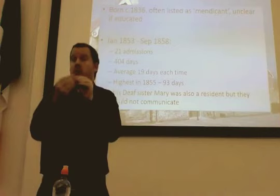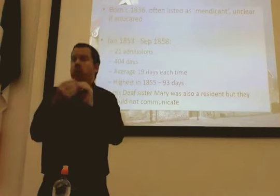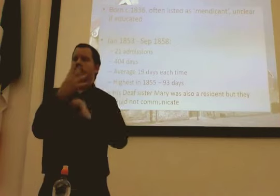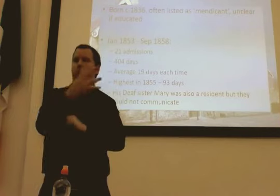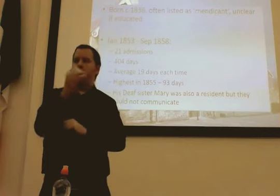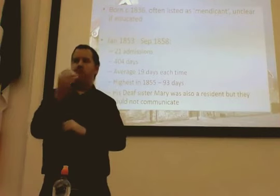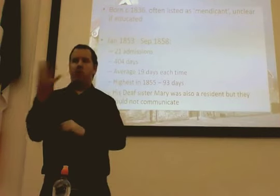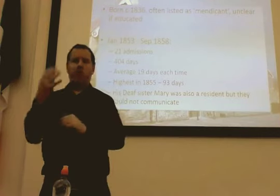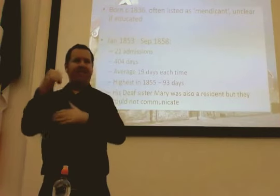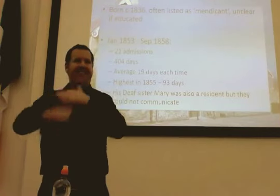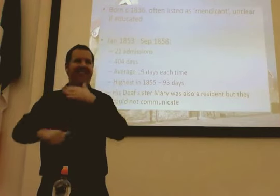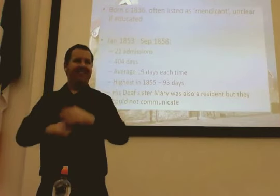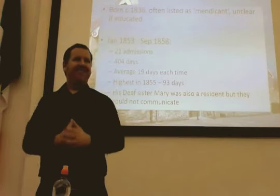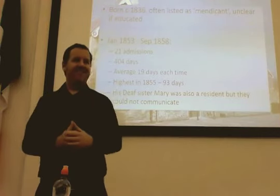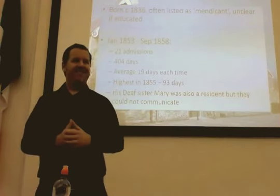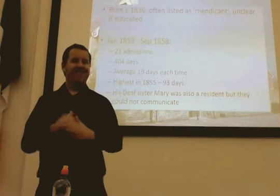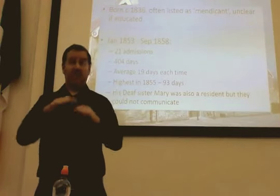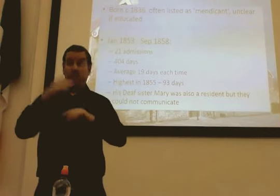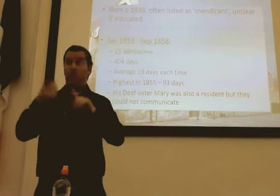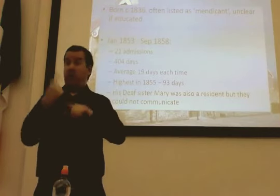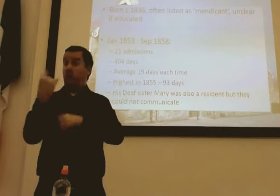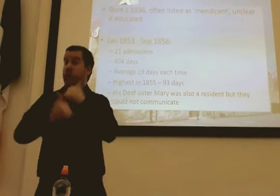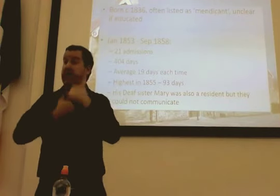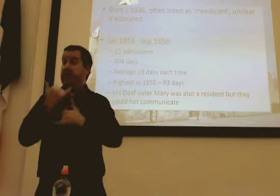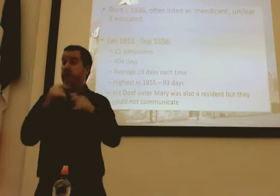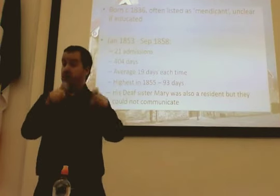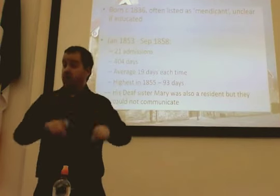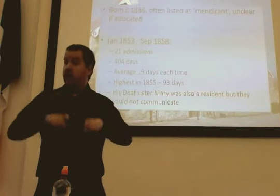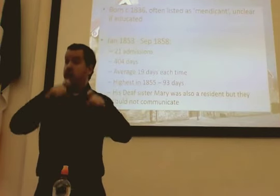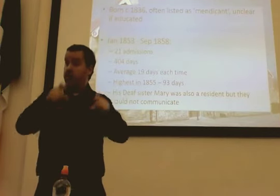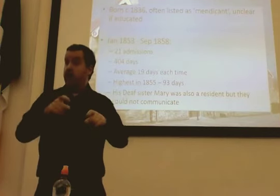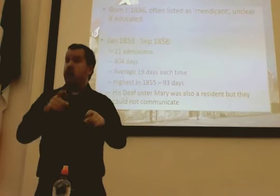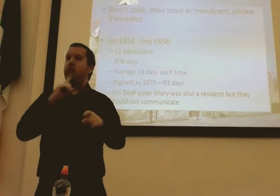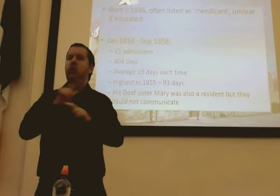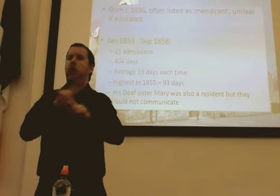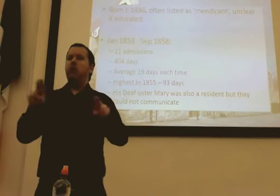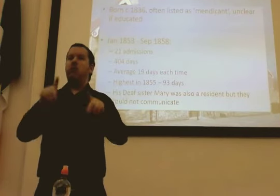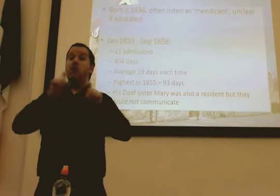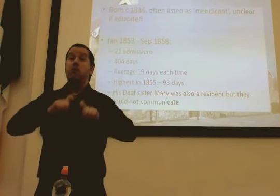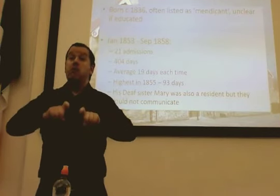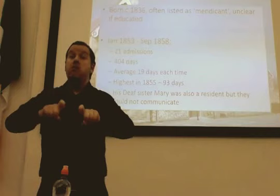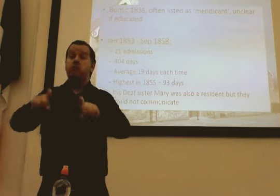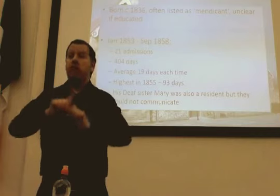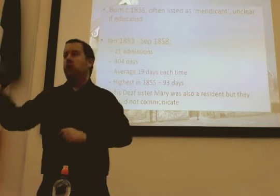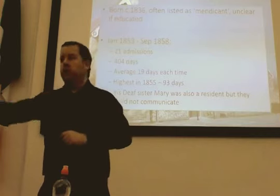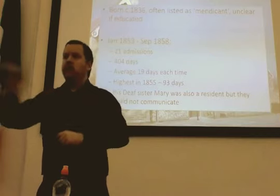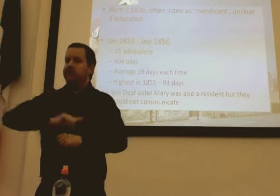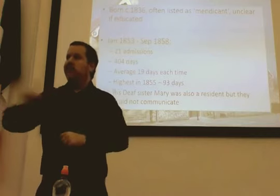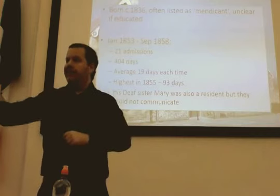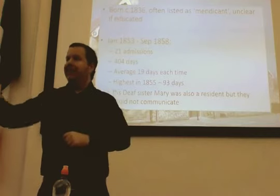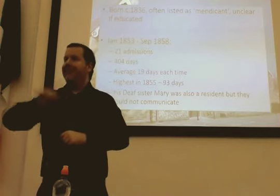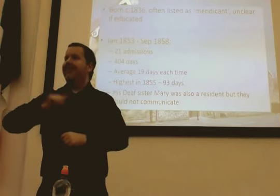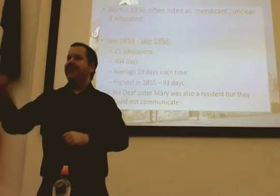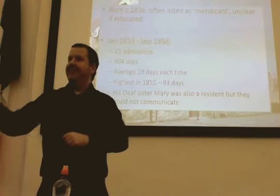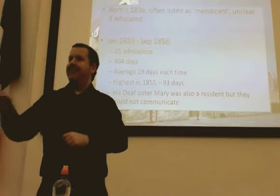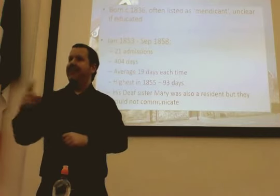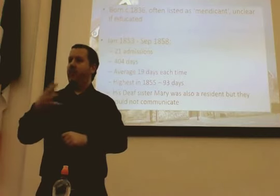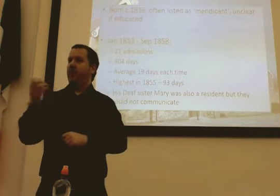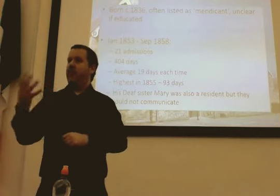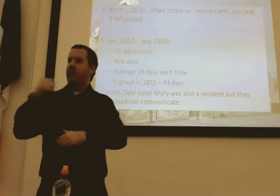So altogether, it came to a total of 404 days. So that's over 1 year living in a workhouse. I know it wasn't